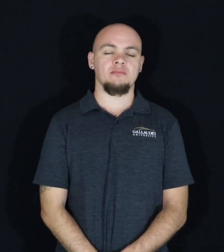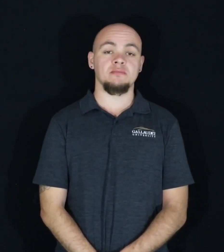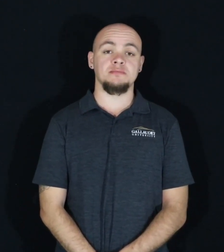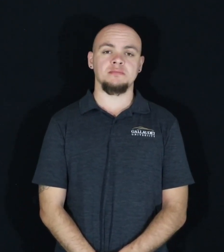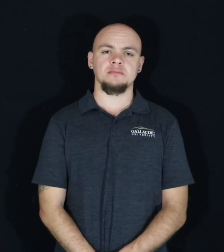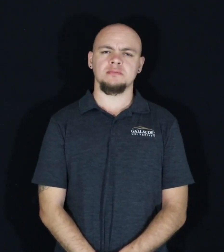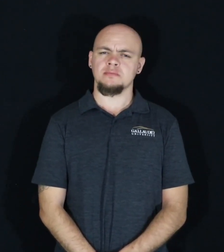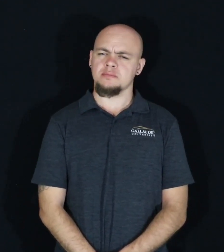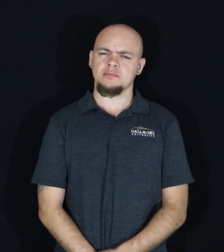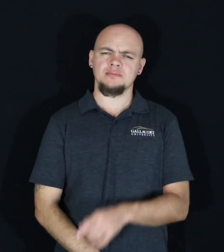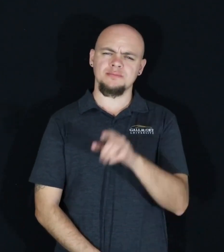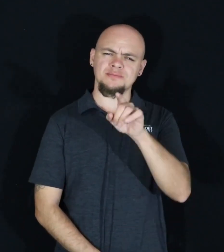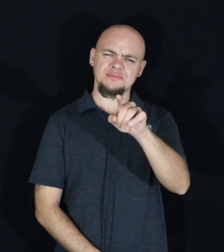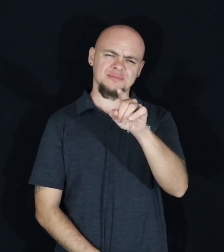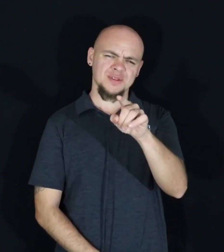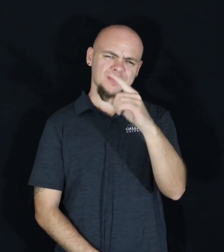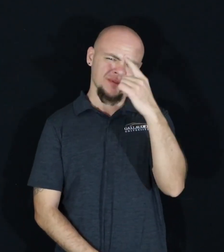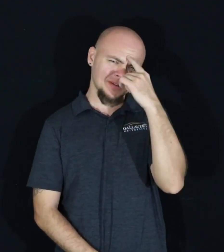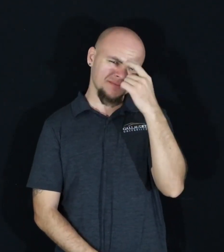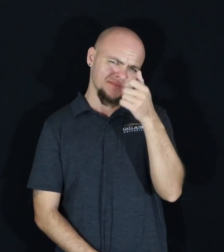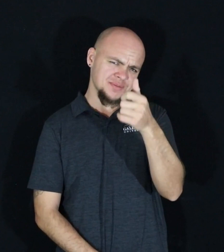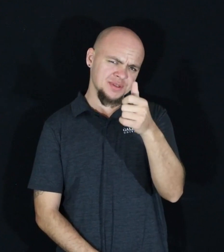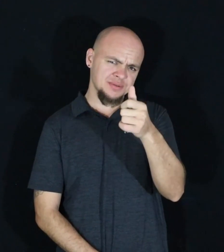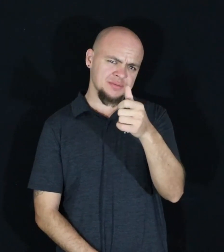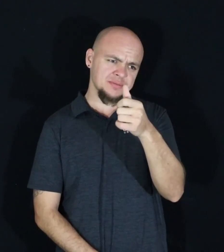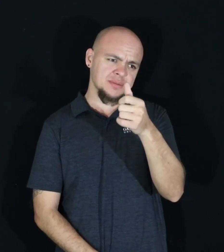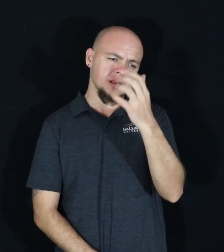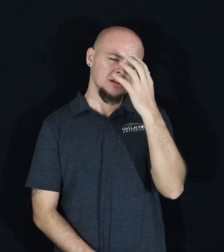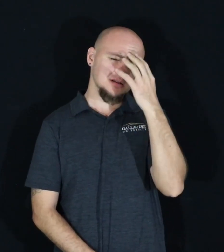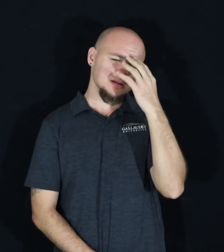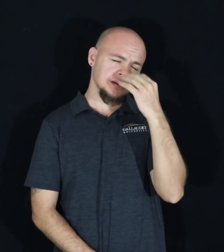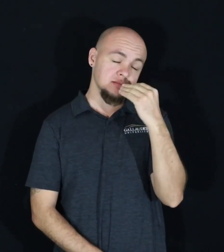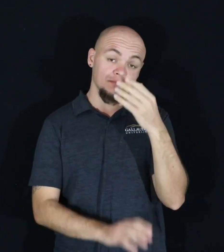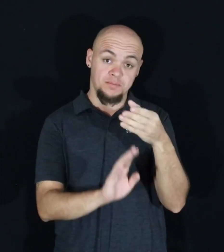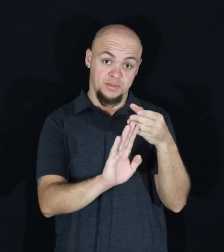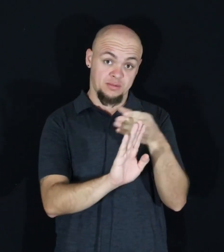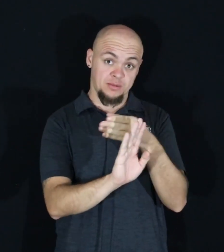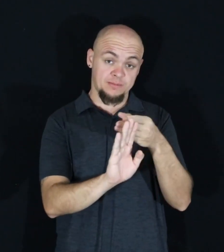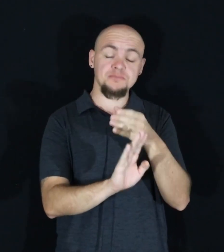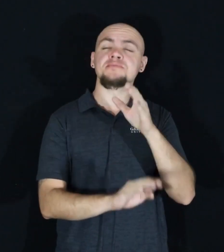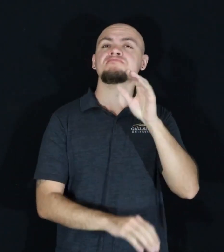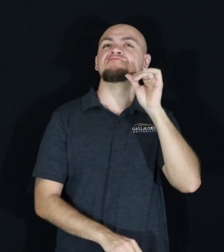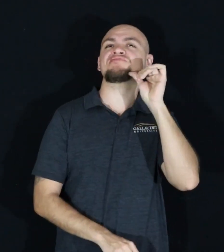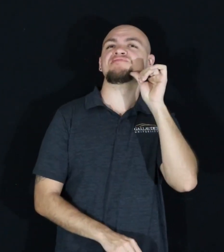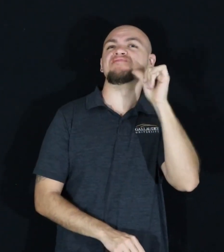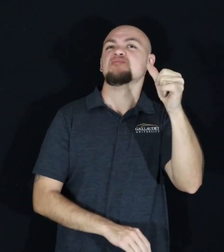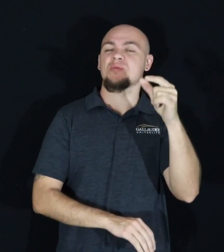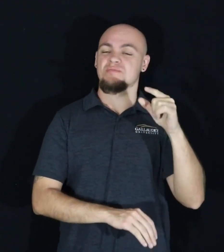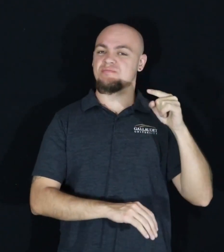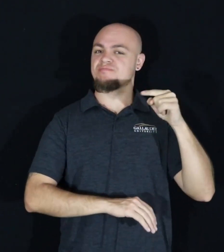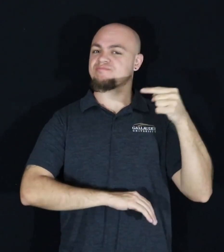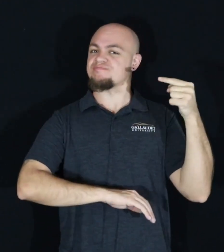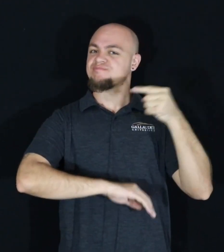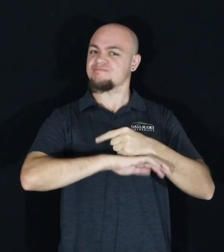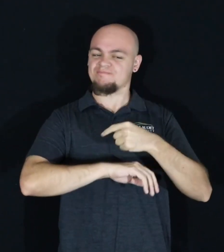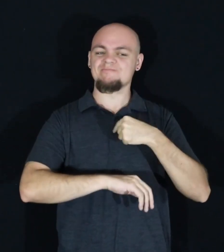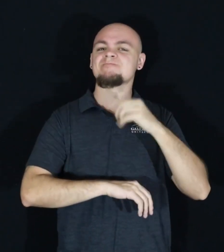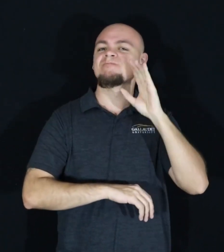Have you ever thought to yourself before going to sleep, tomorrow is the day I'll